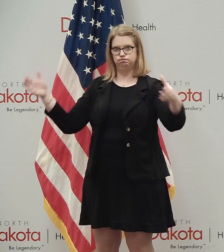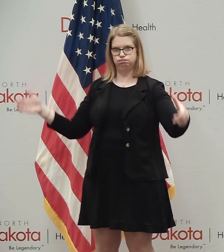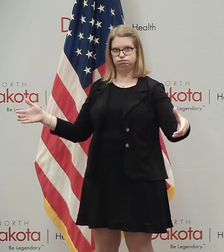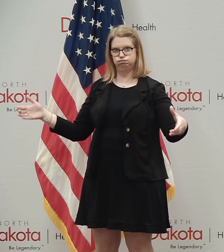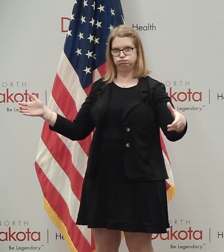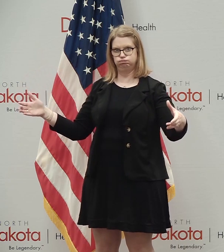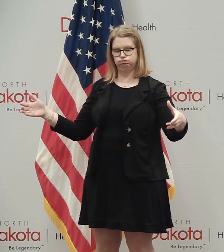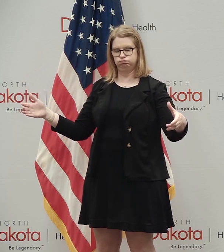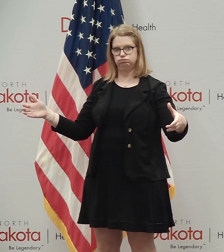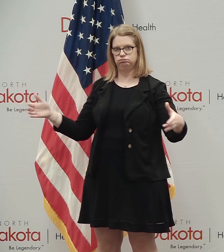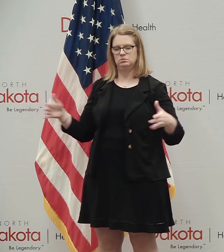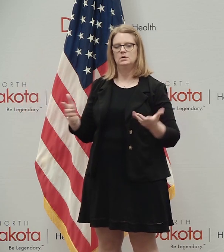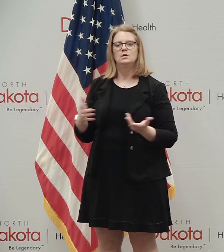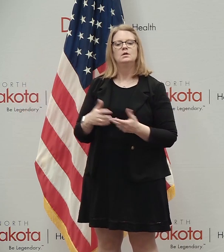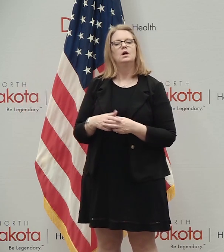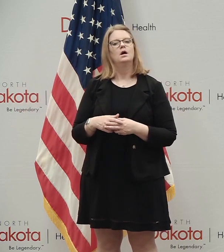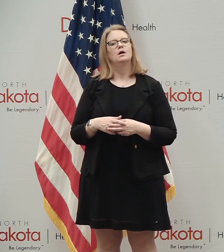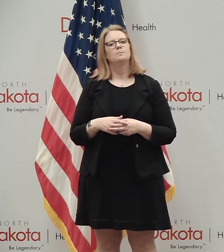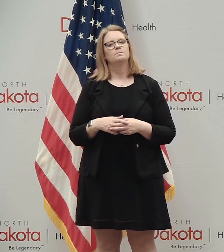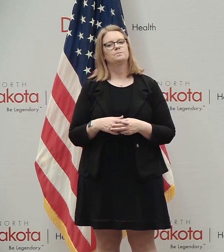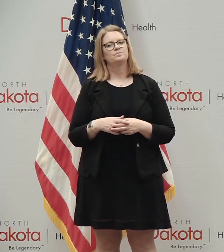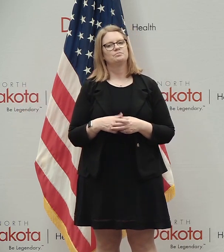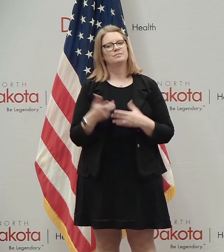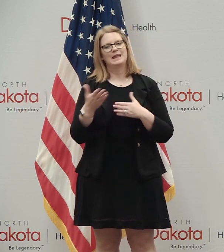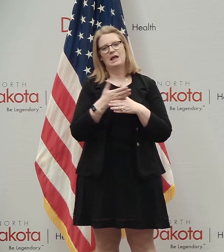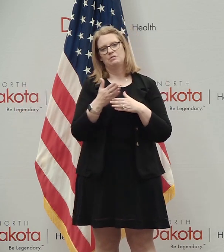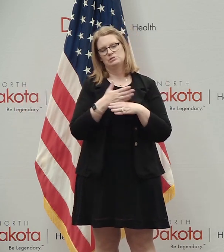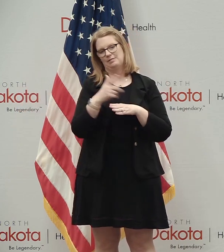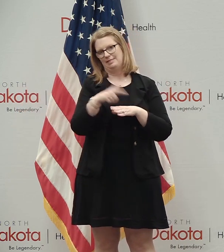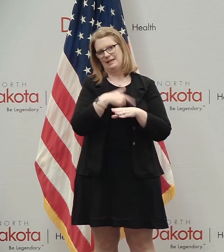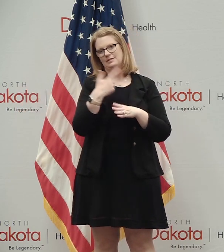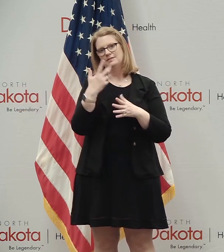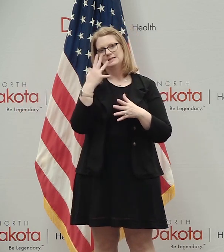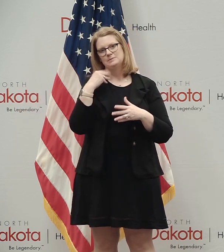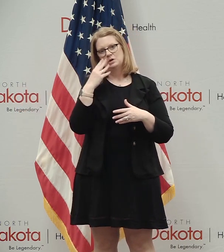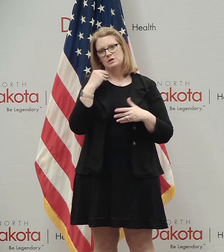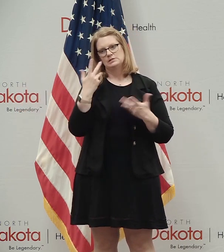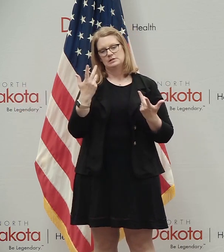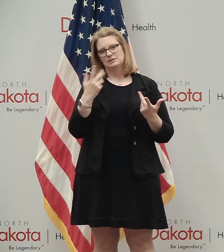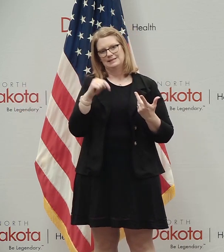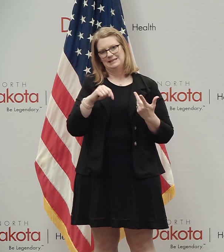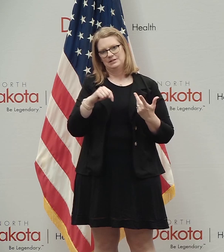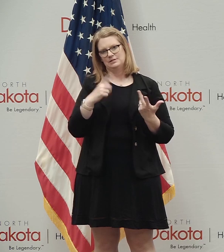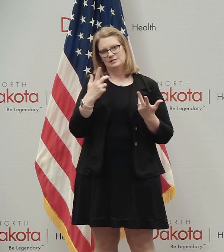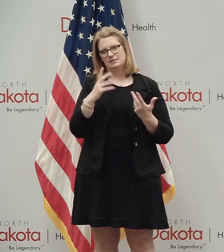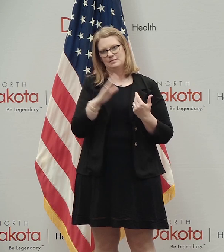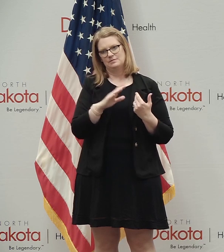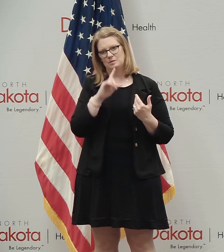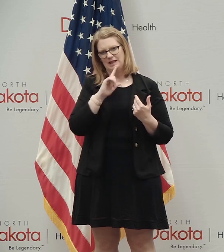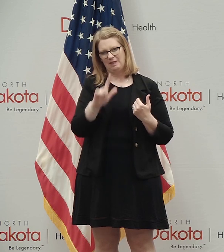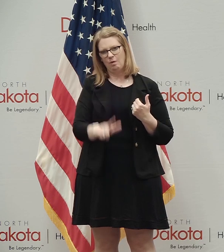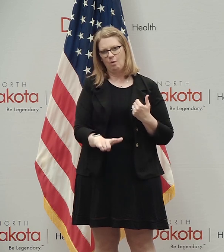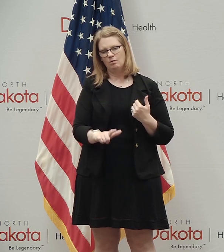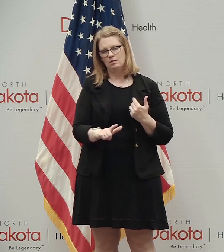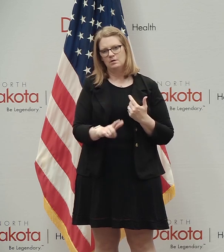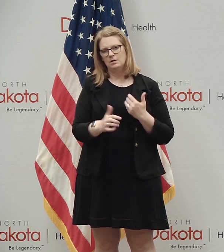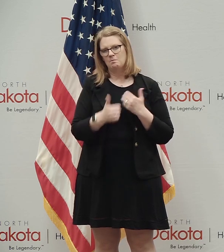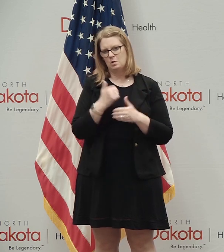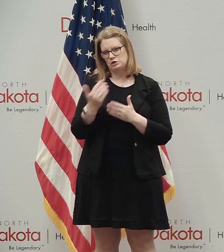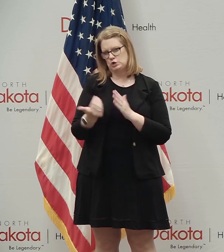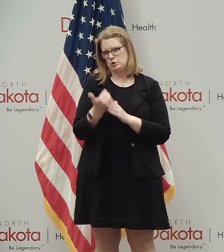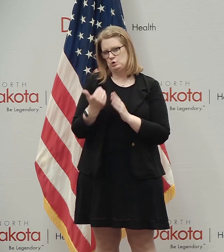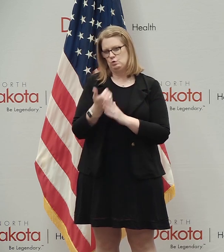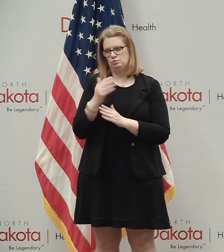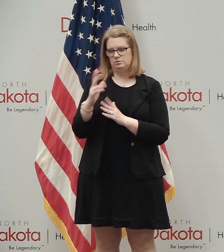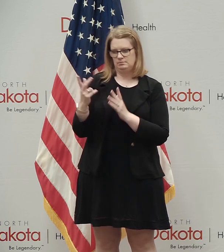months in our state. And so then by definition, the average length of experience of a contact tracer in North Dakota is probably pretty low, because most of them are new to the